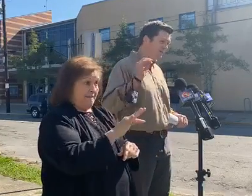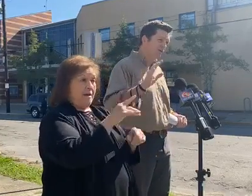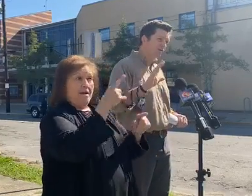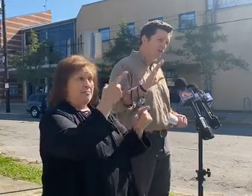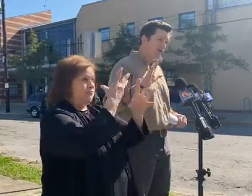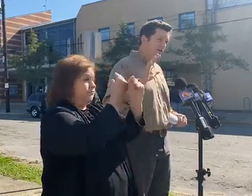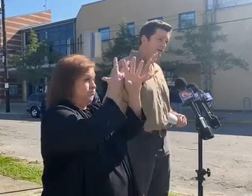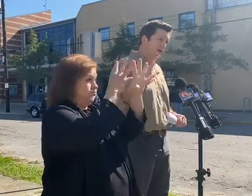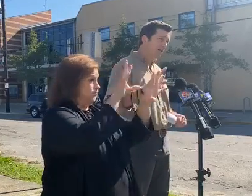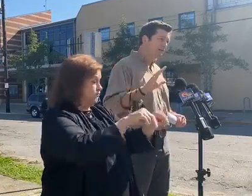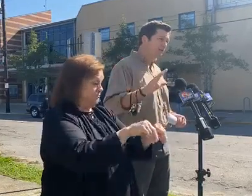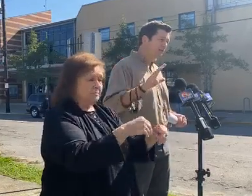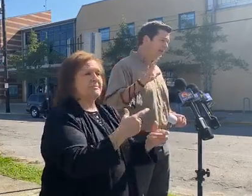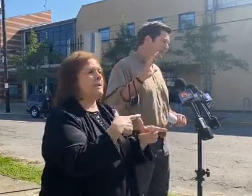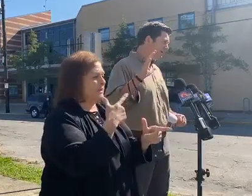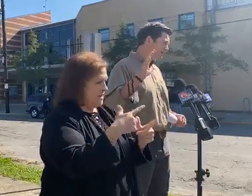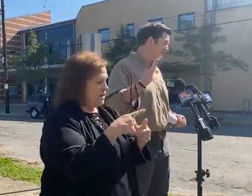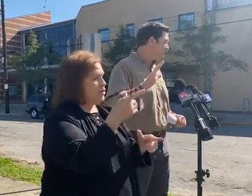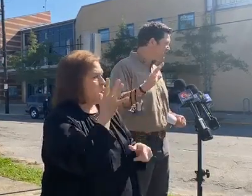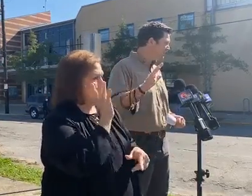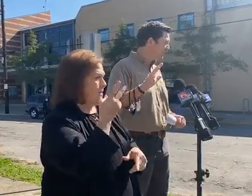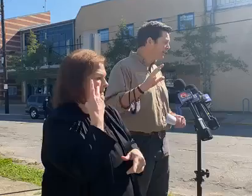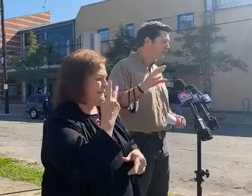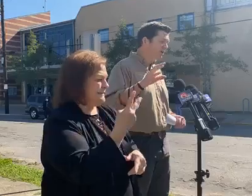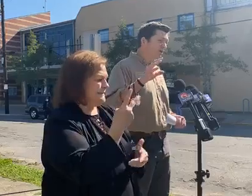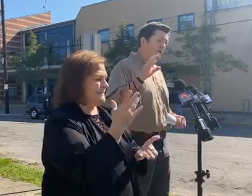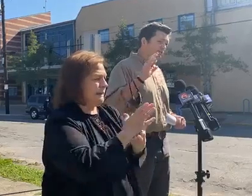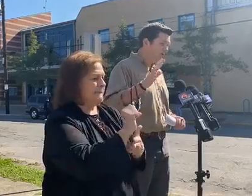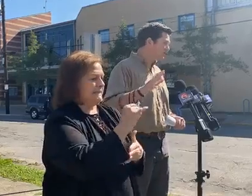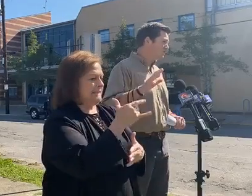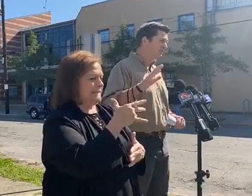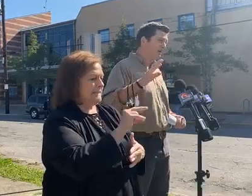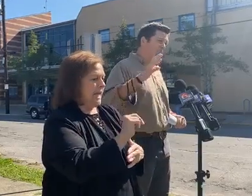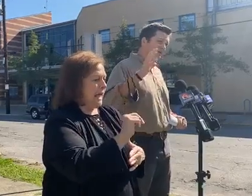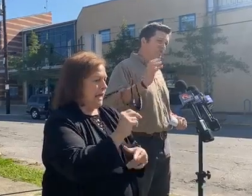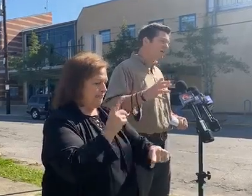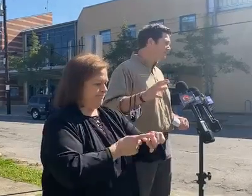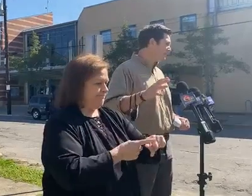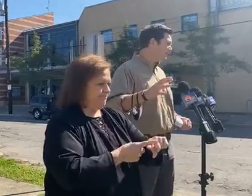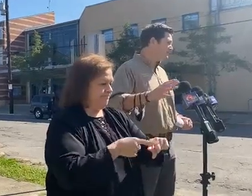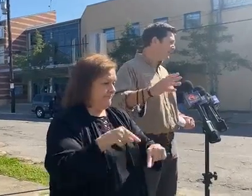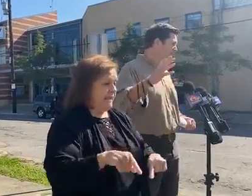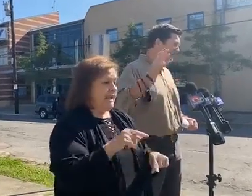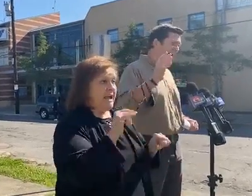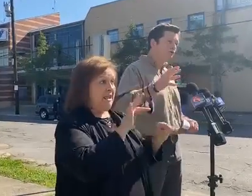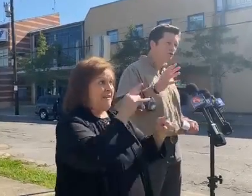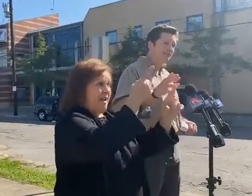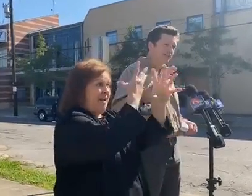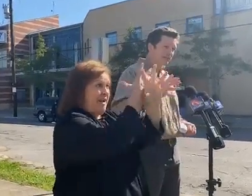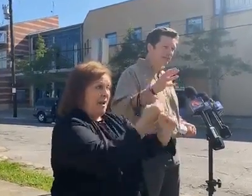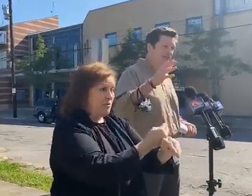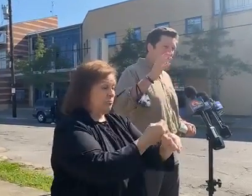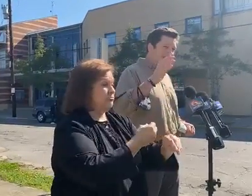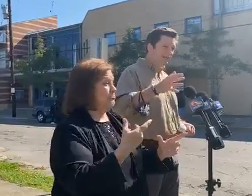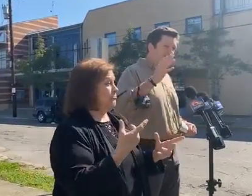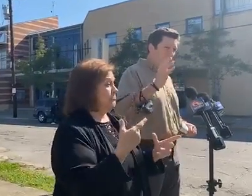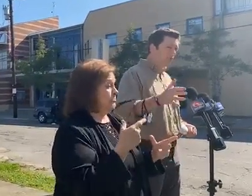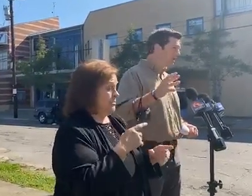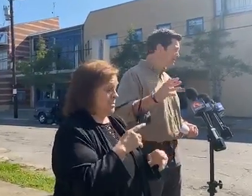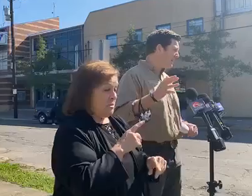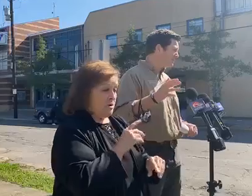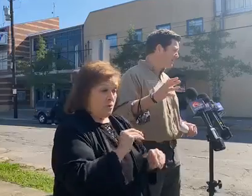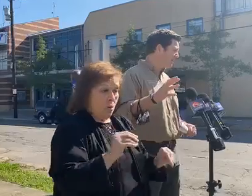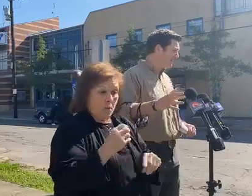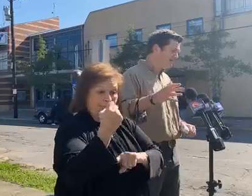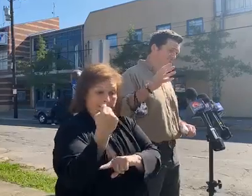light down, there is, in all likelihood, a stop sign there. If you don't see a stop sign, if the traffic light is out, an out traffic light is a